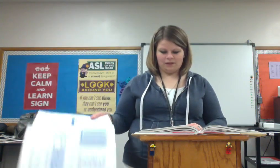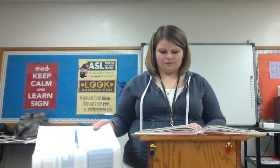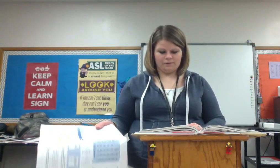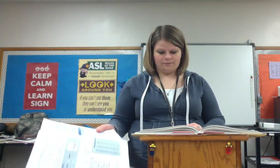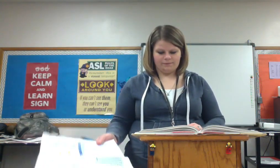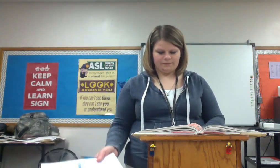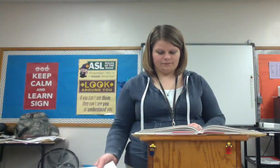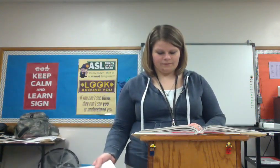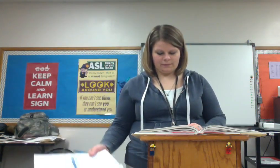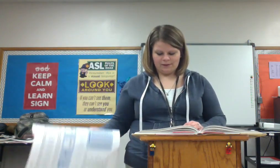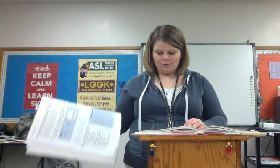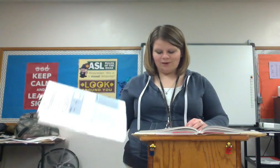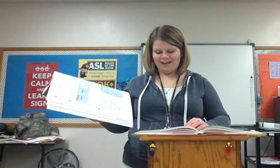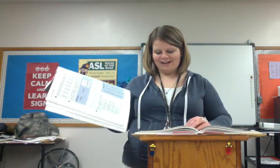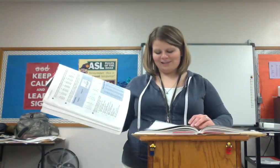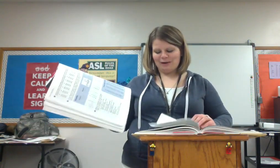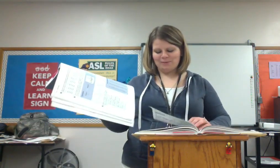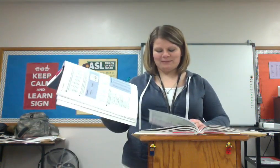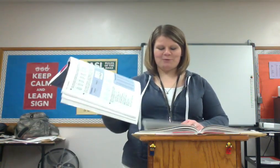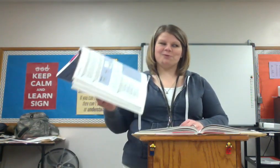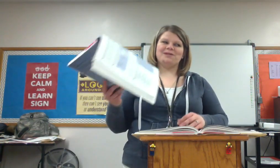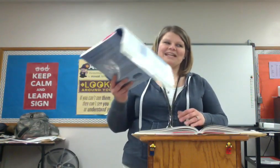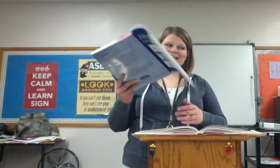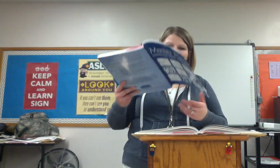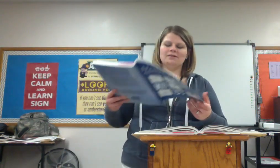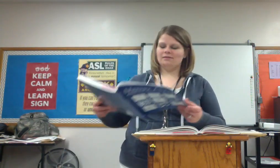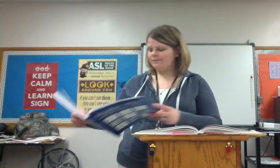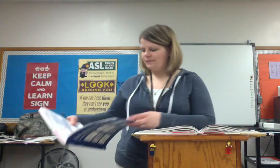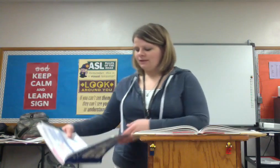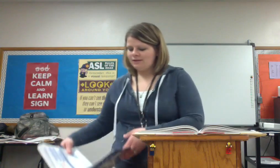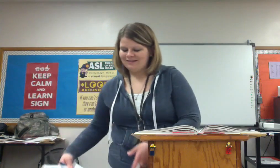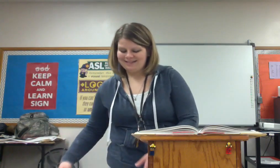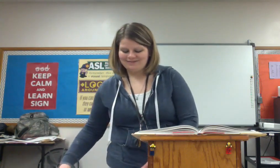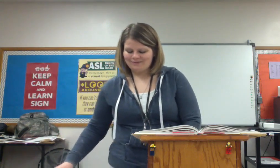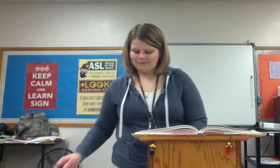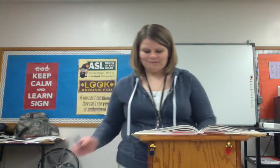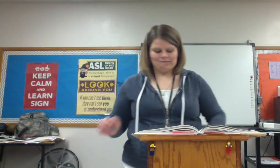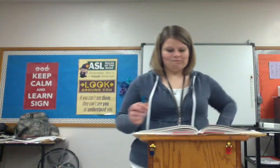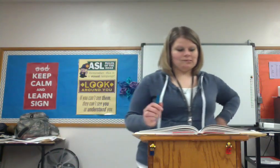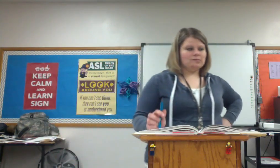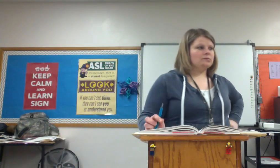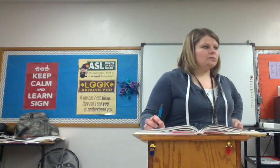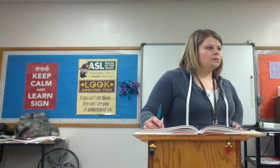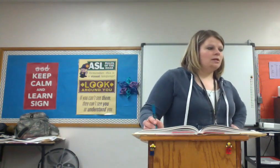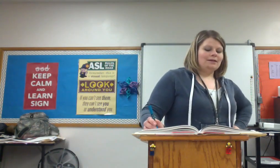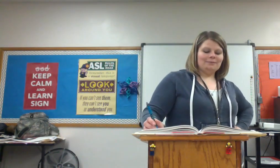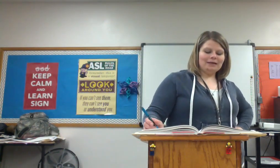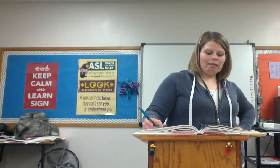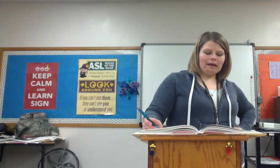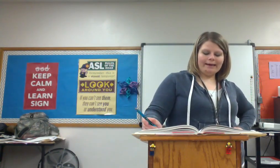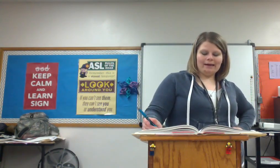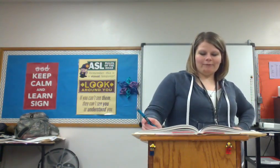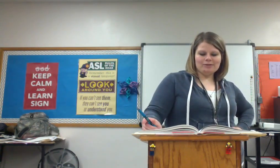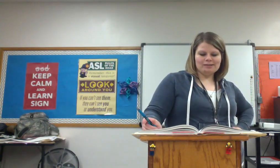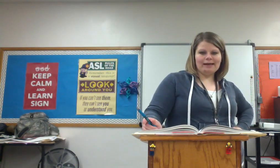175. 180 is probably about where we'll end. Why you gotta be lying to us? I'm not lying. I was just ahead